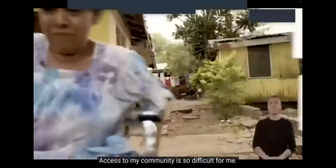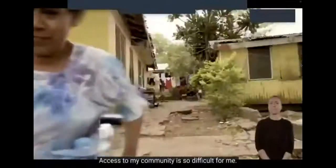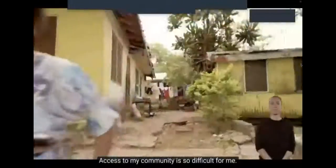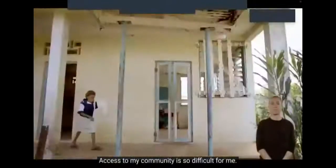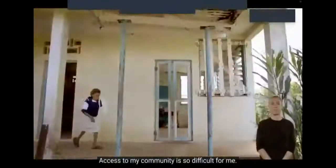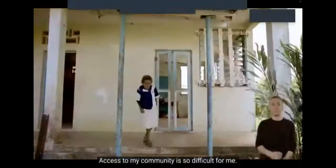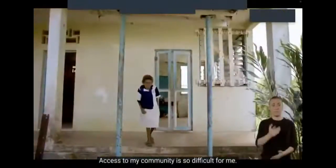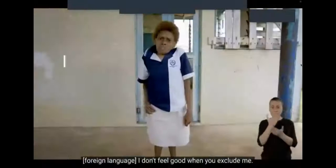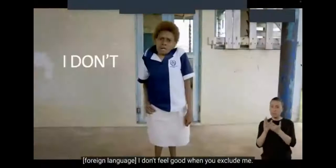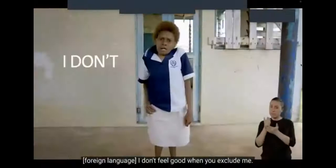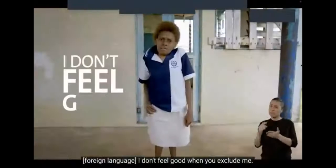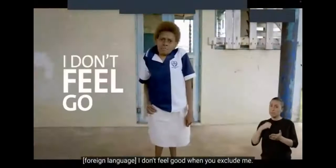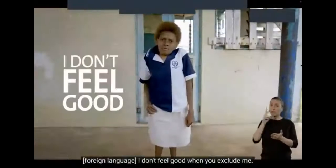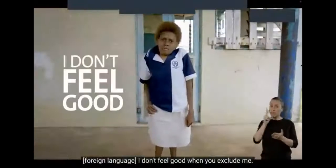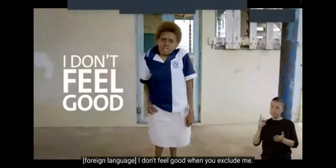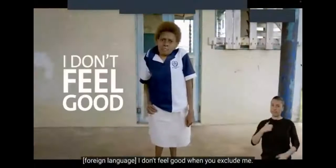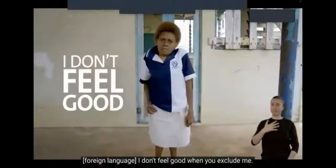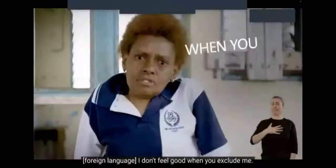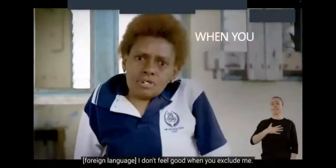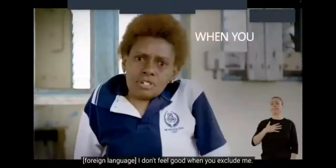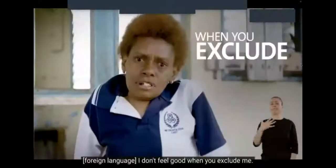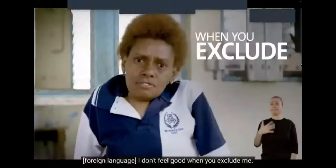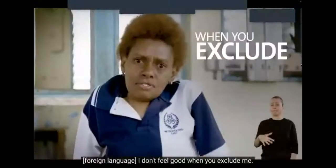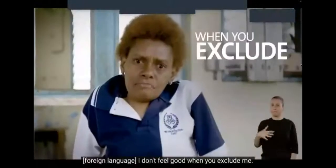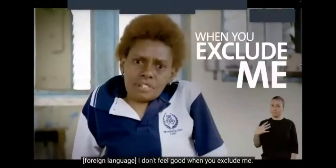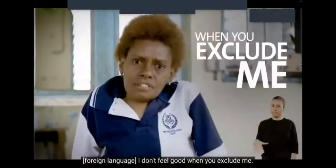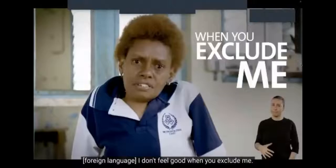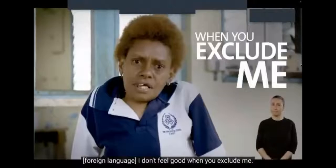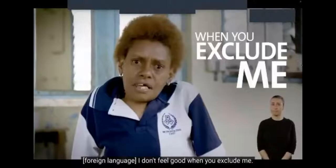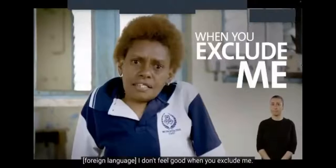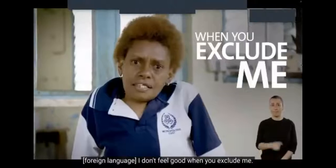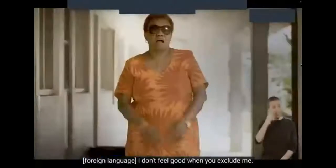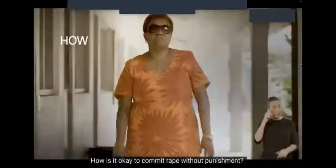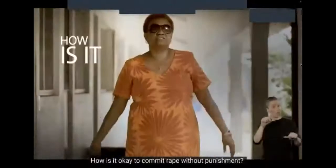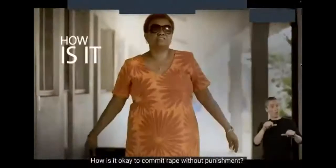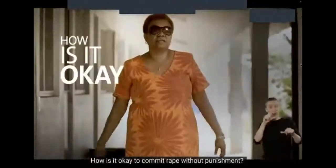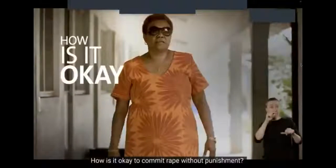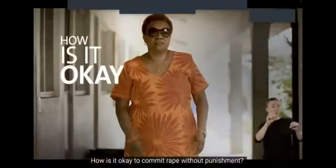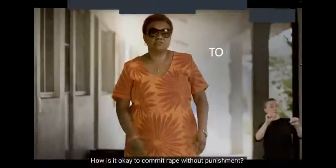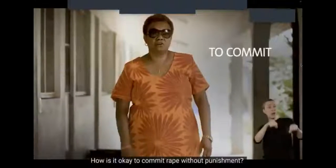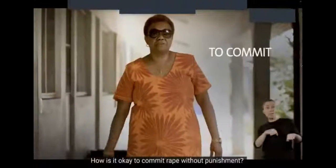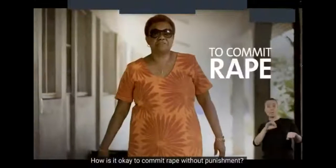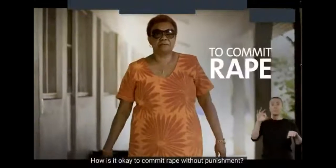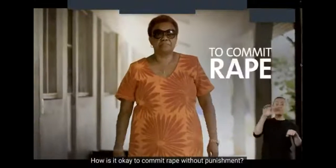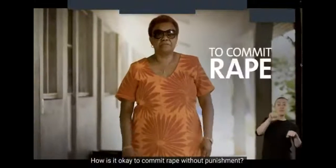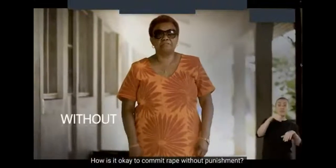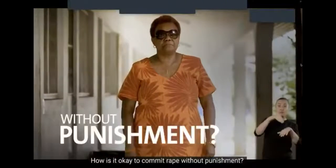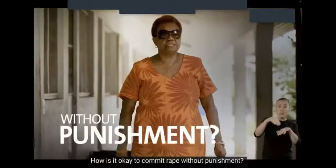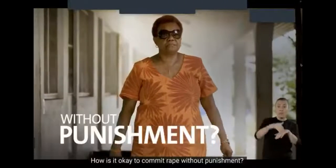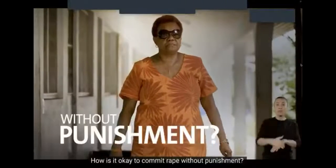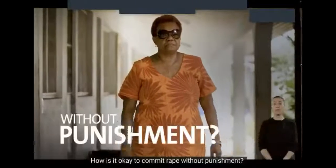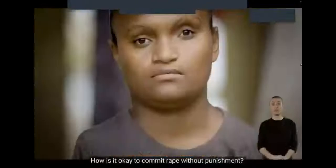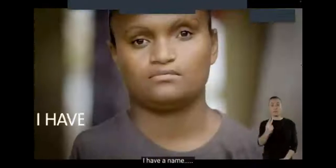me. You know how I'm put and you know include me inside. How is it okay to commit rape